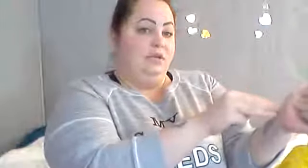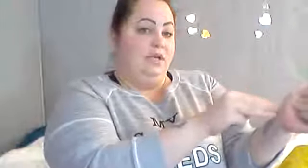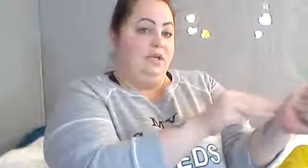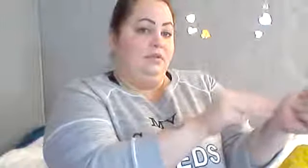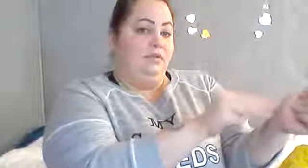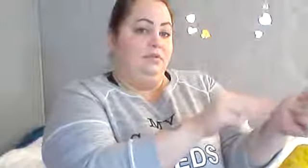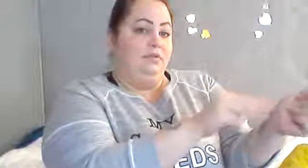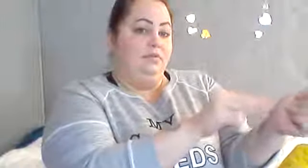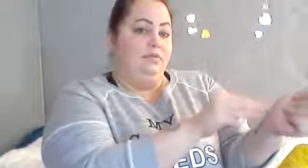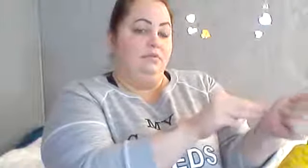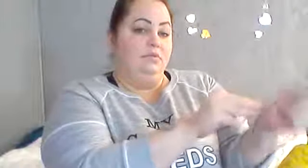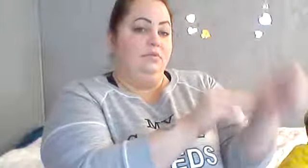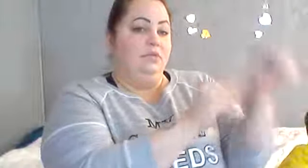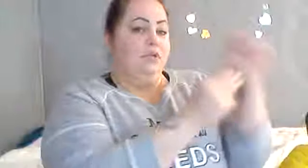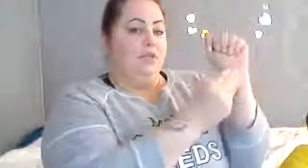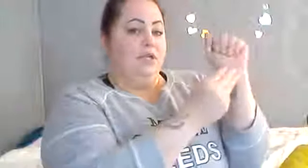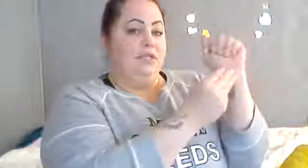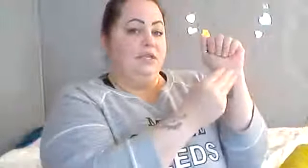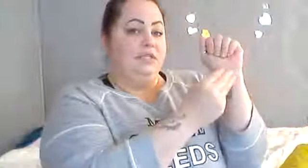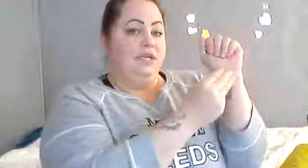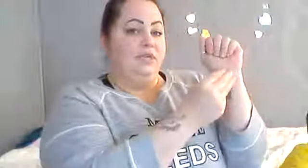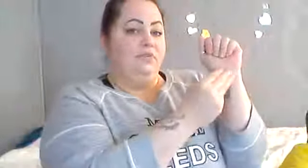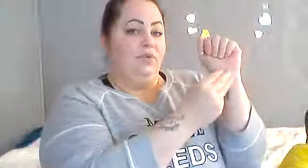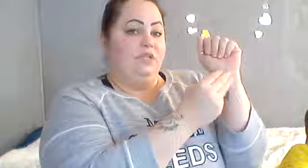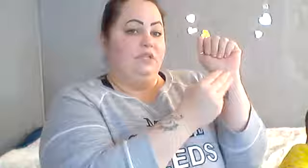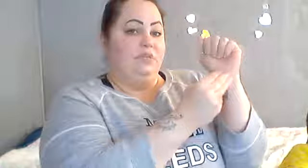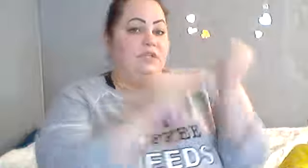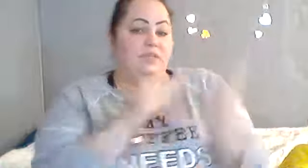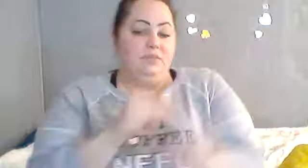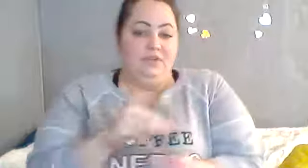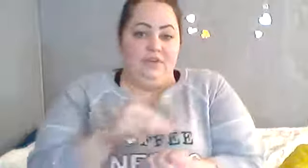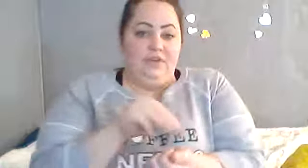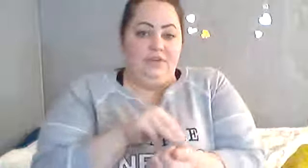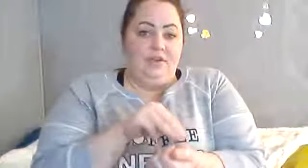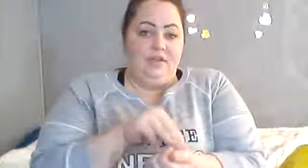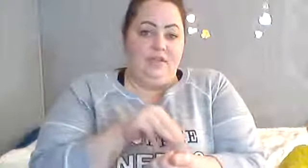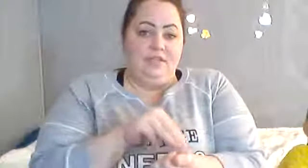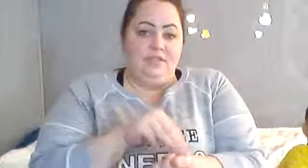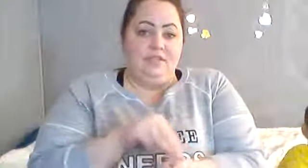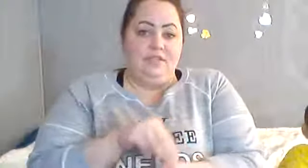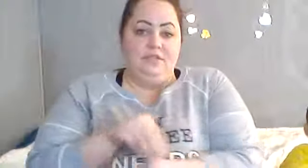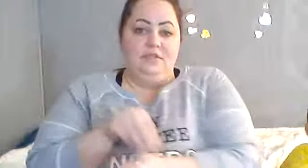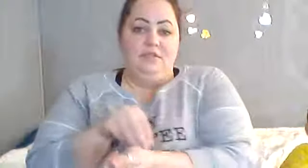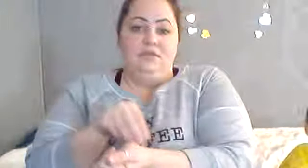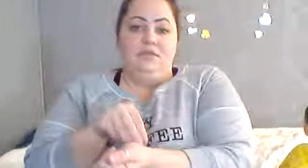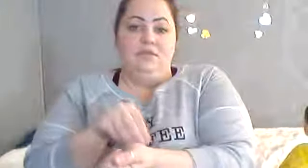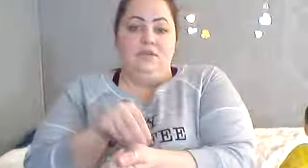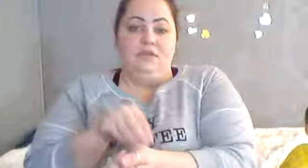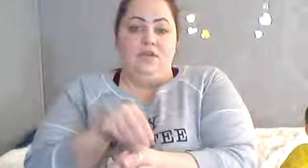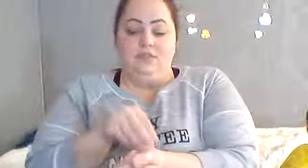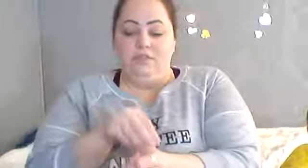Okay? At the inside of your wrist, but it needs to be down here like this. Doctor.